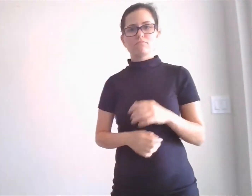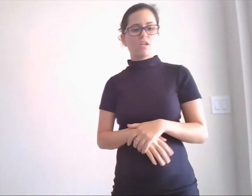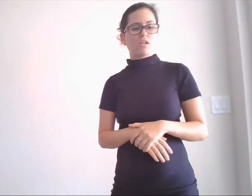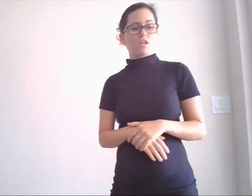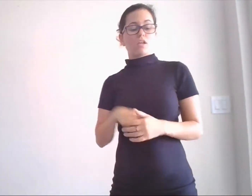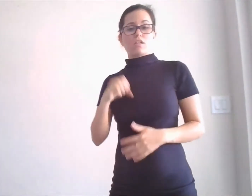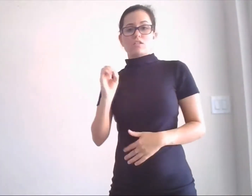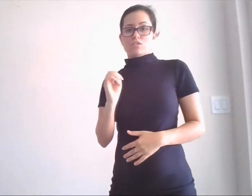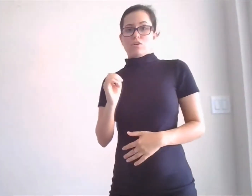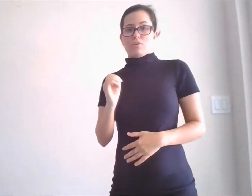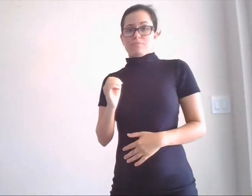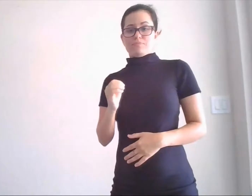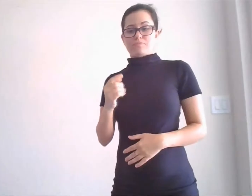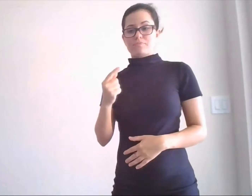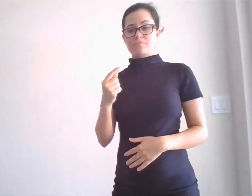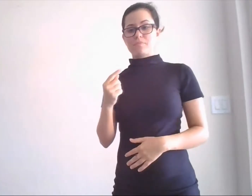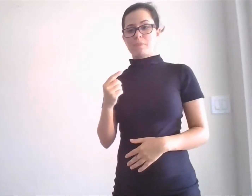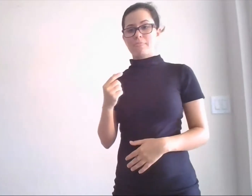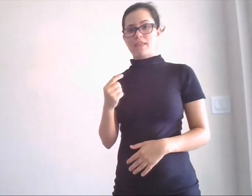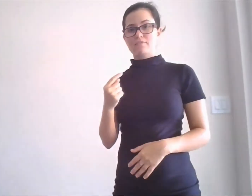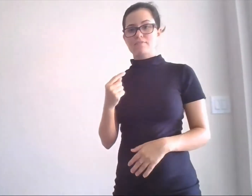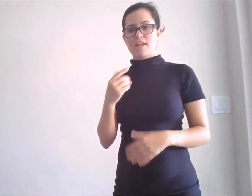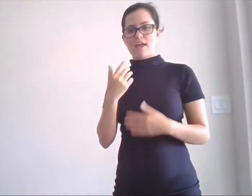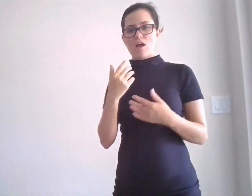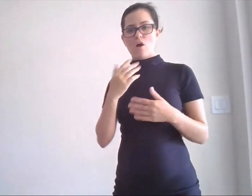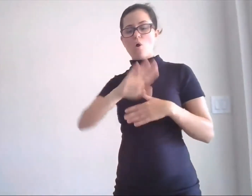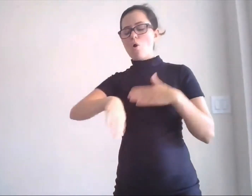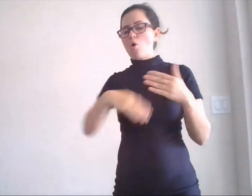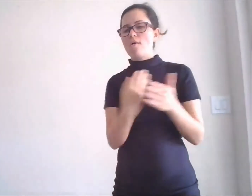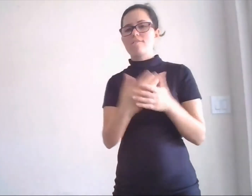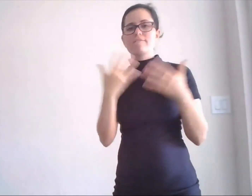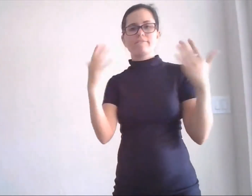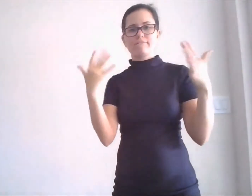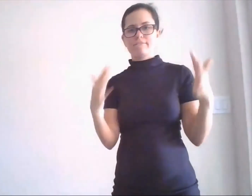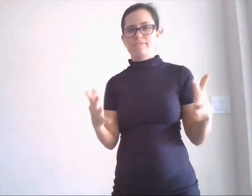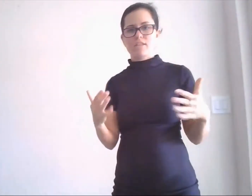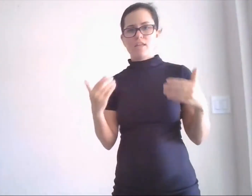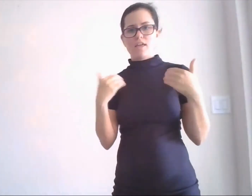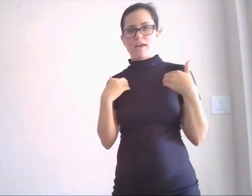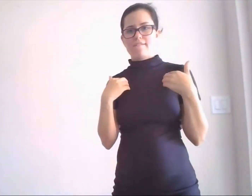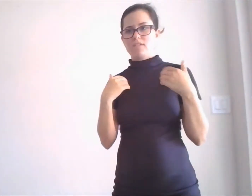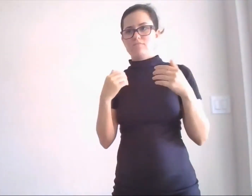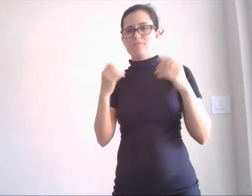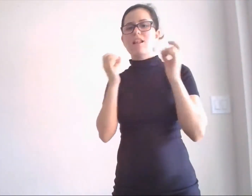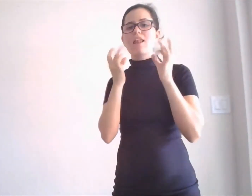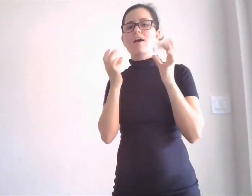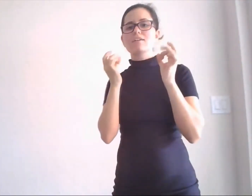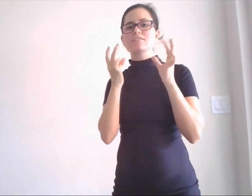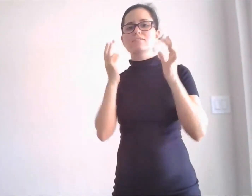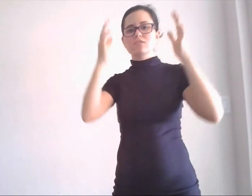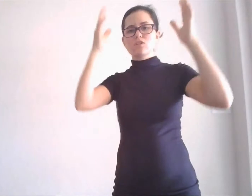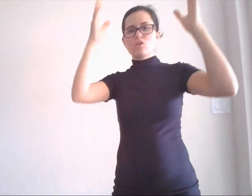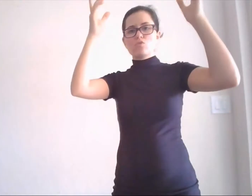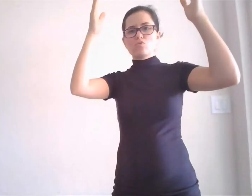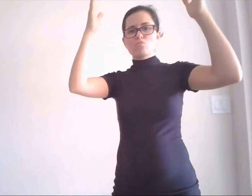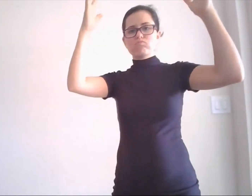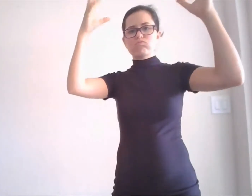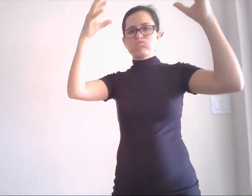entire house was bathed in red demonic light, and I was listening to the Shining theme. And I